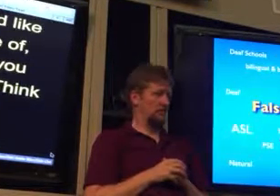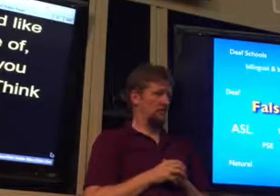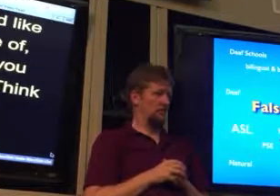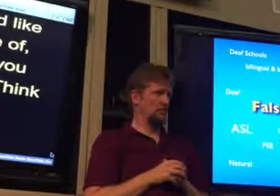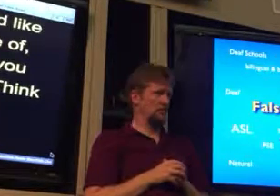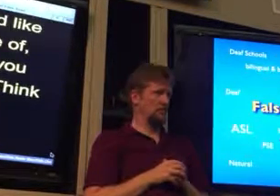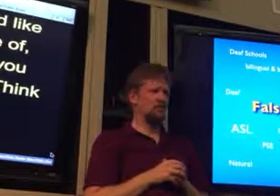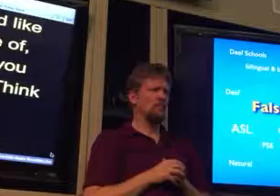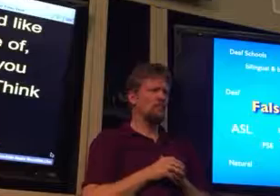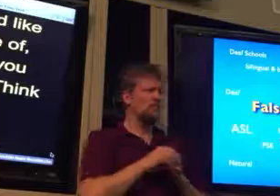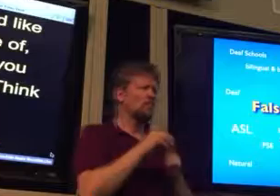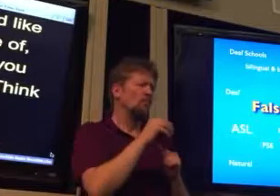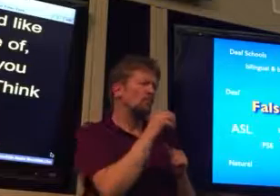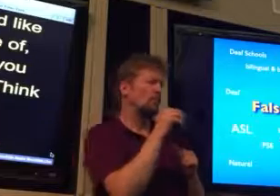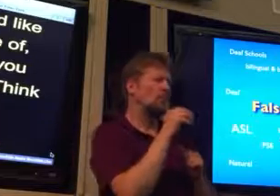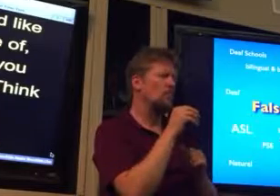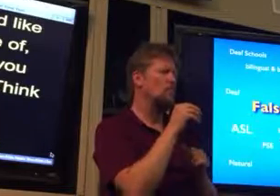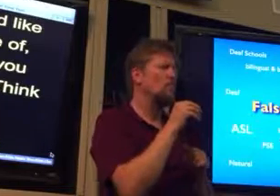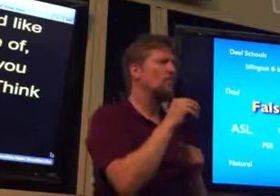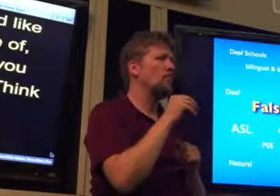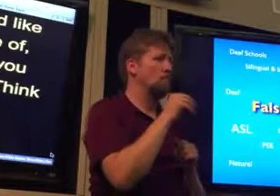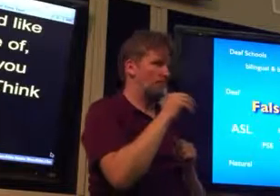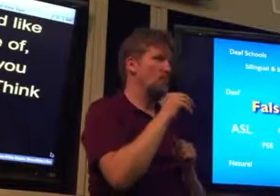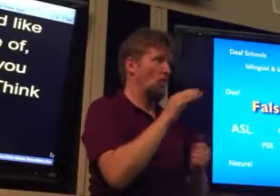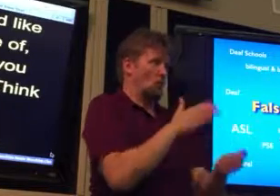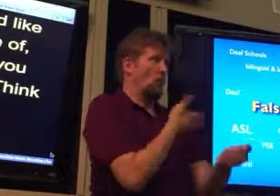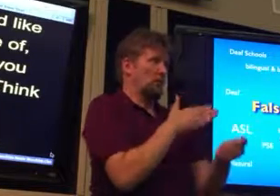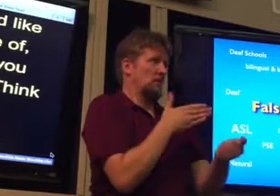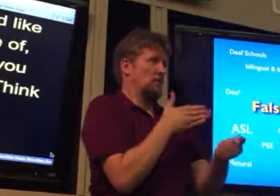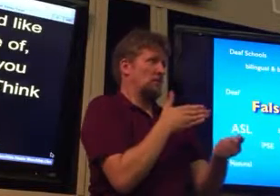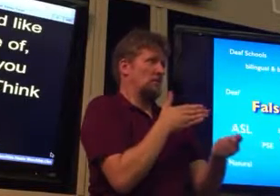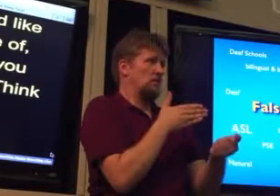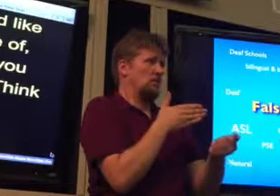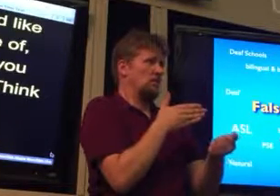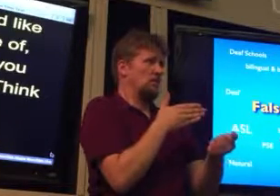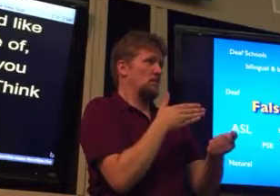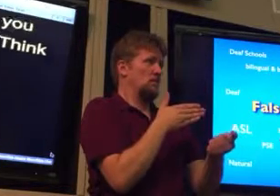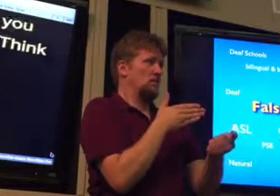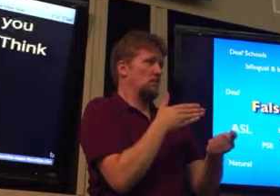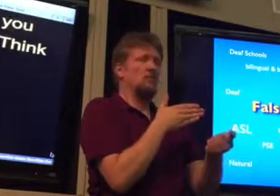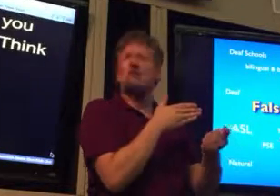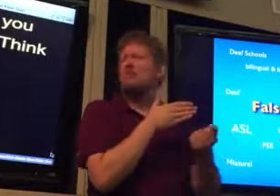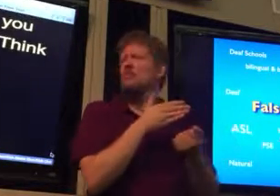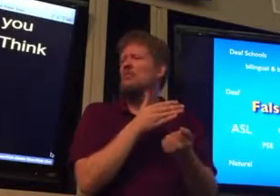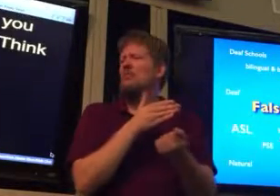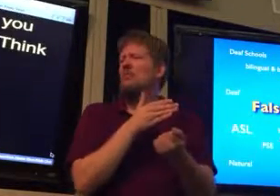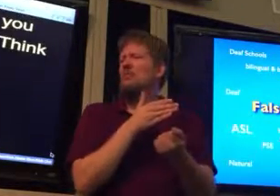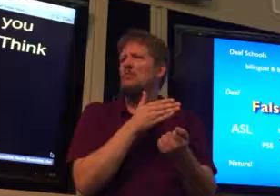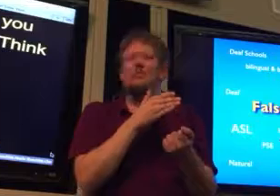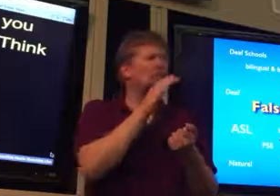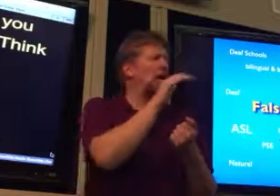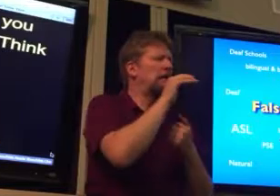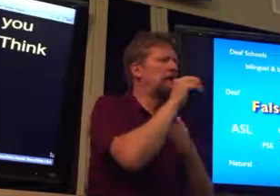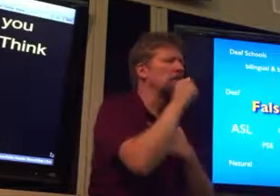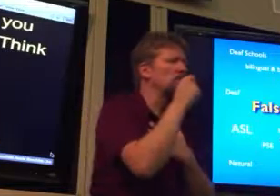So then you'd be missing music, for example. Like, oh, right now I can hear music and it's really distracting.